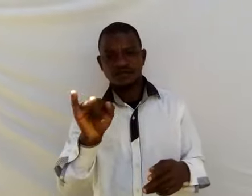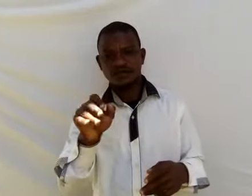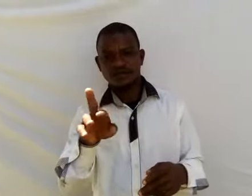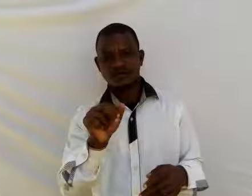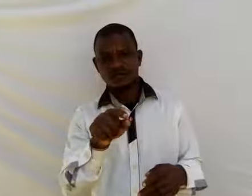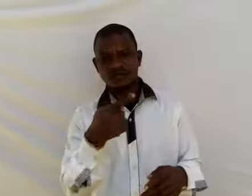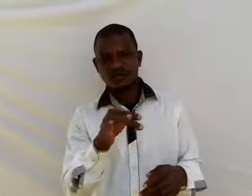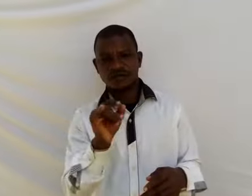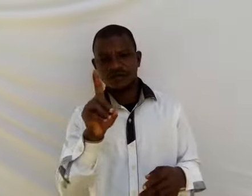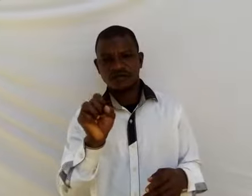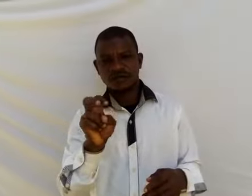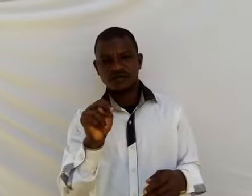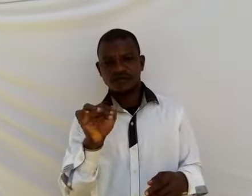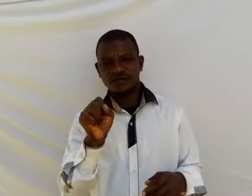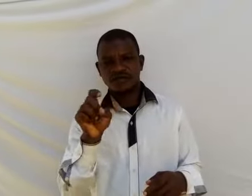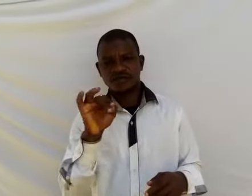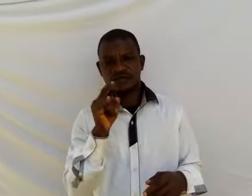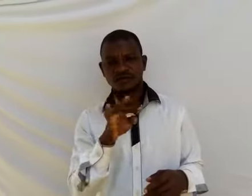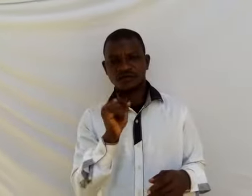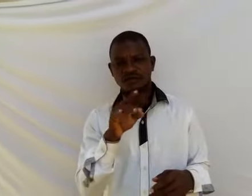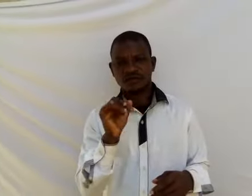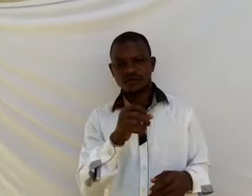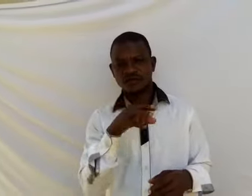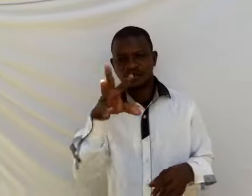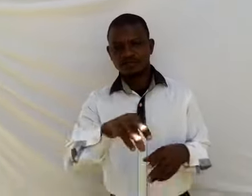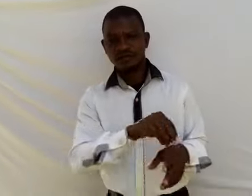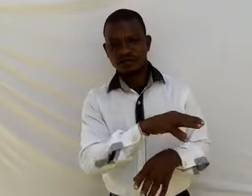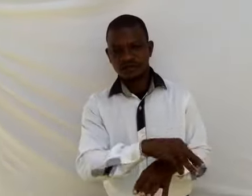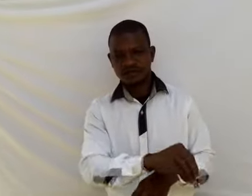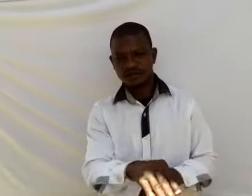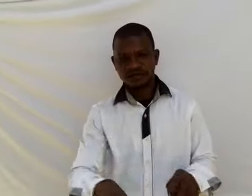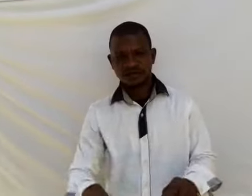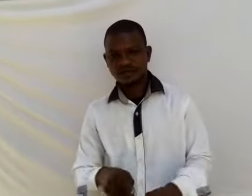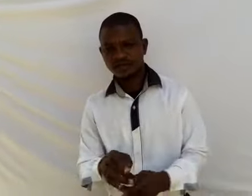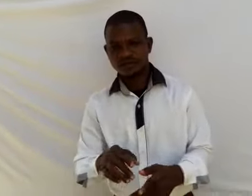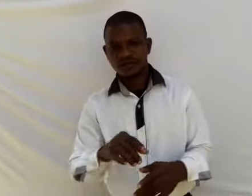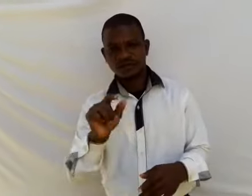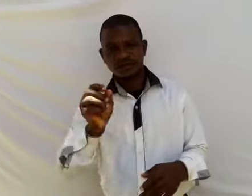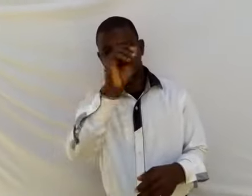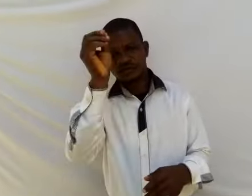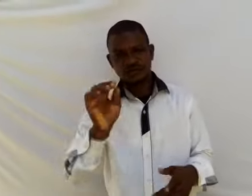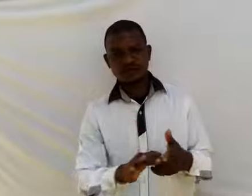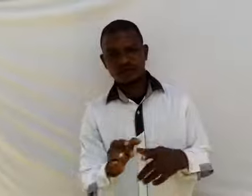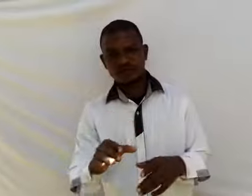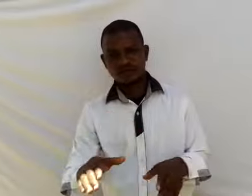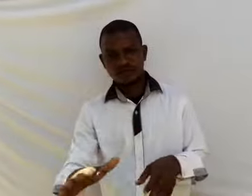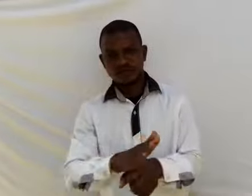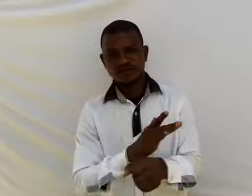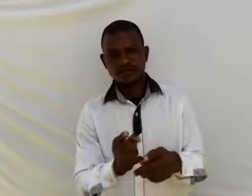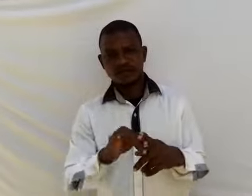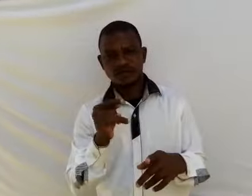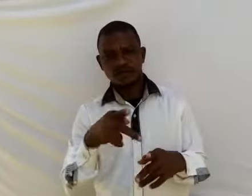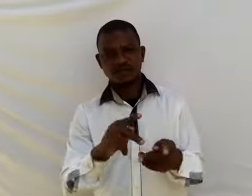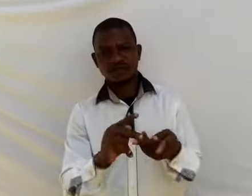population density, population distribution, percentage cover, and population growth